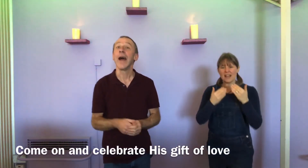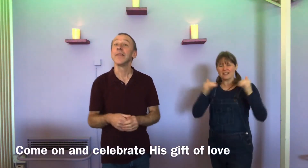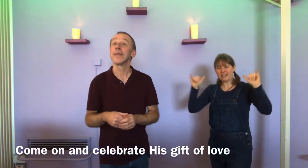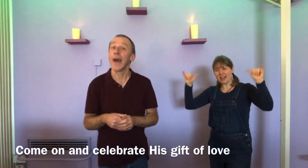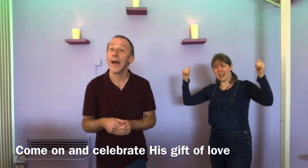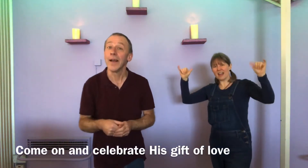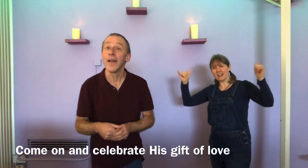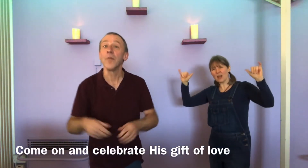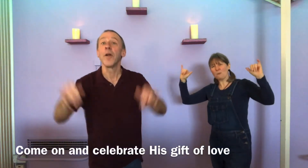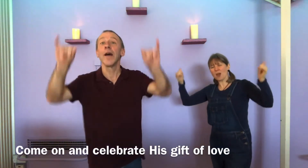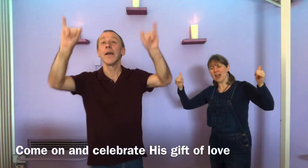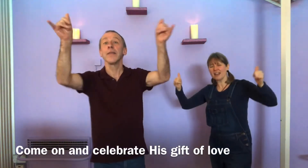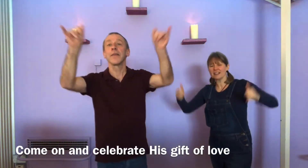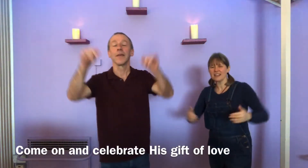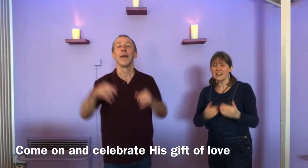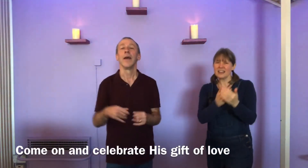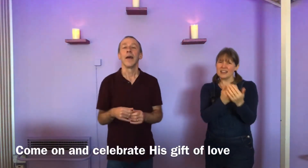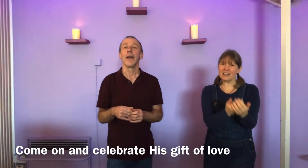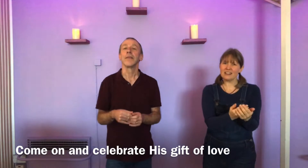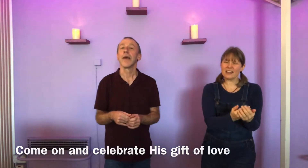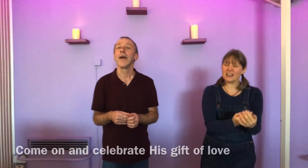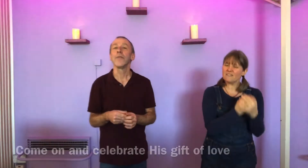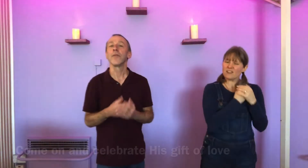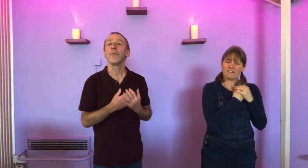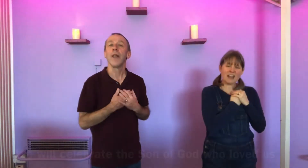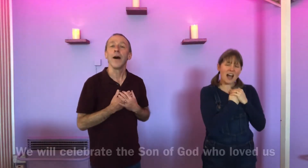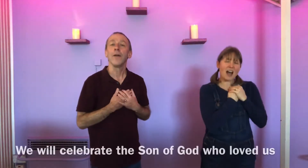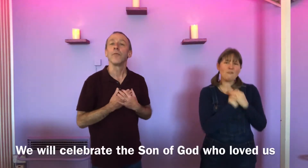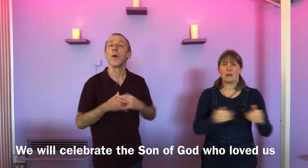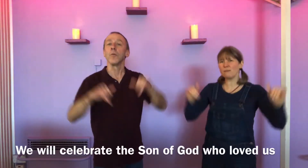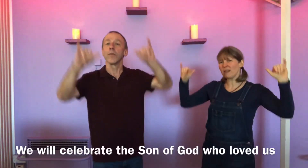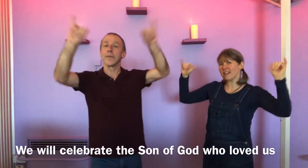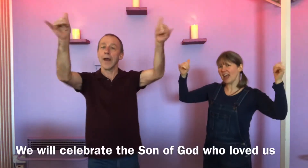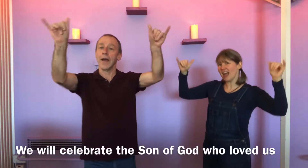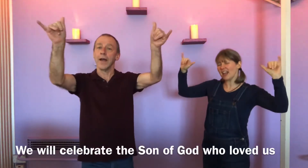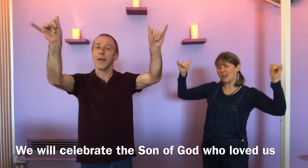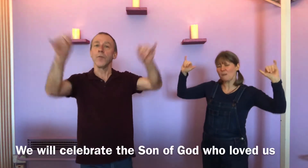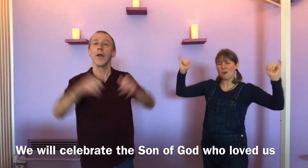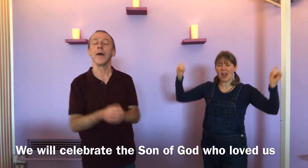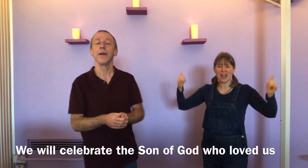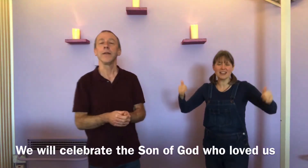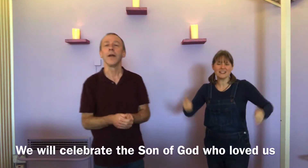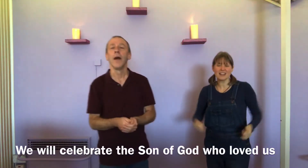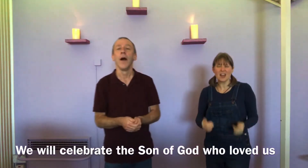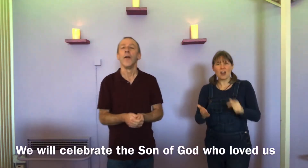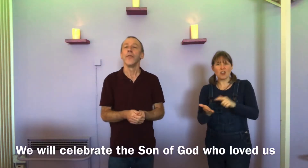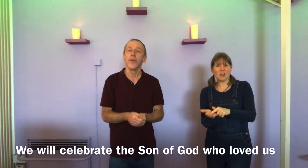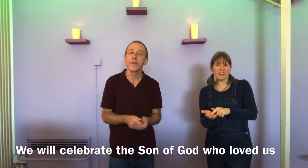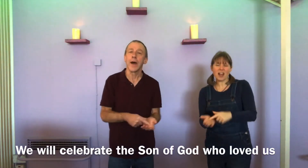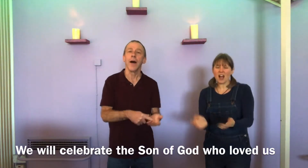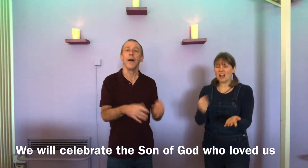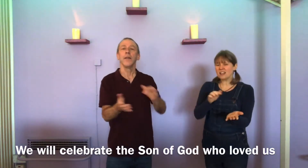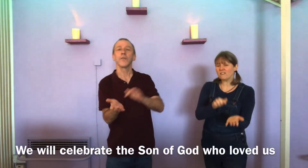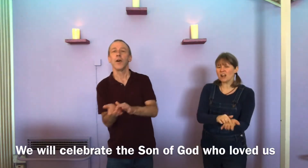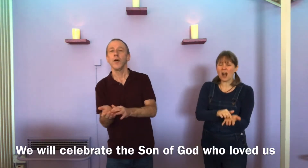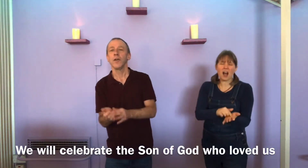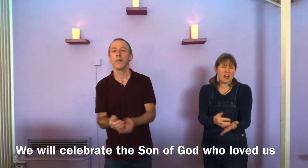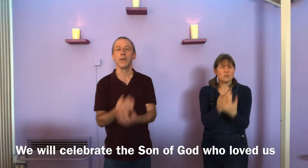celebrate His gift of love we will celebrate The Son of God who